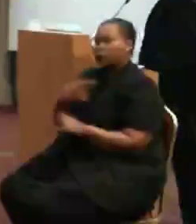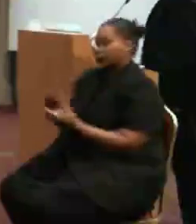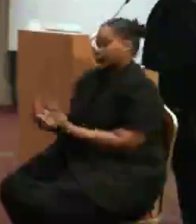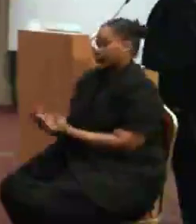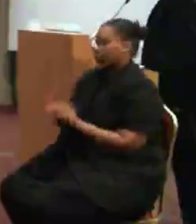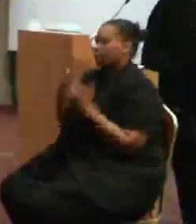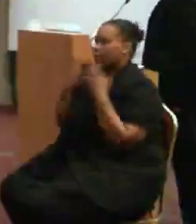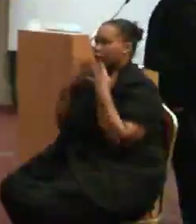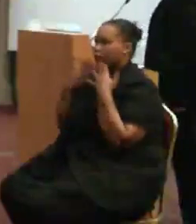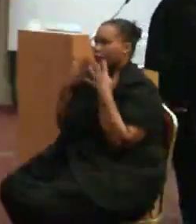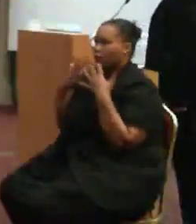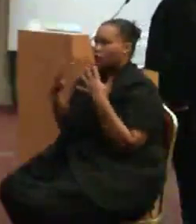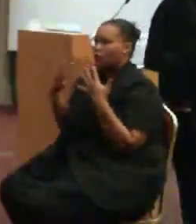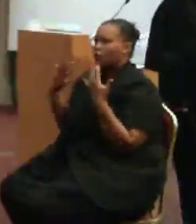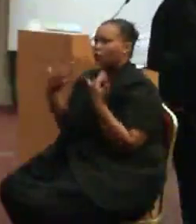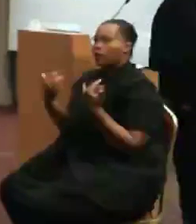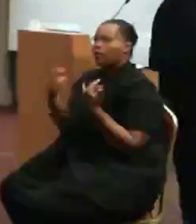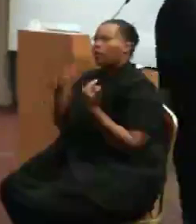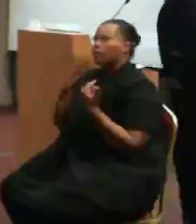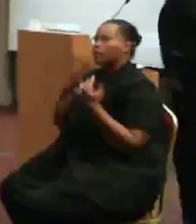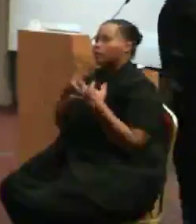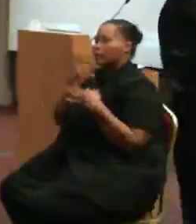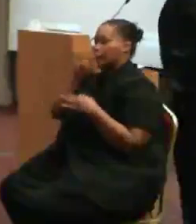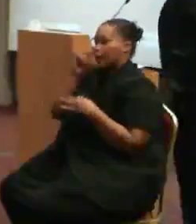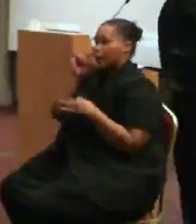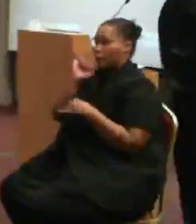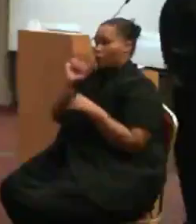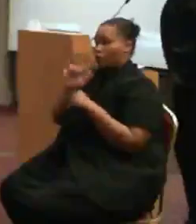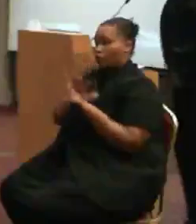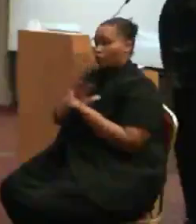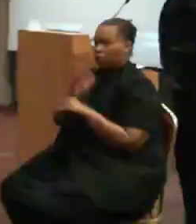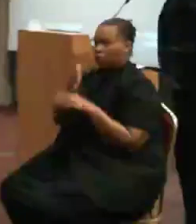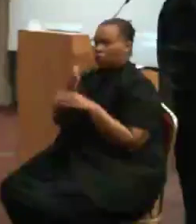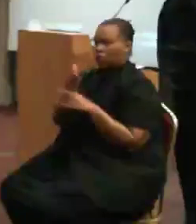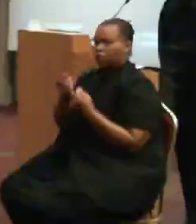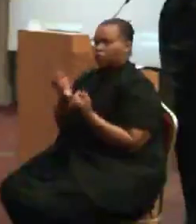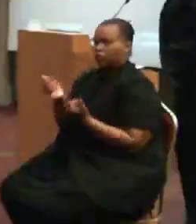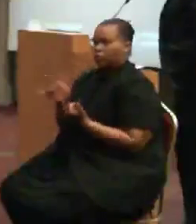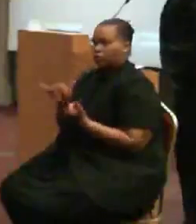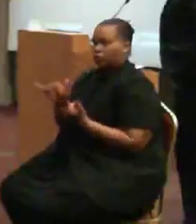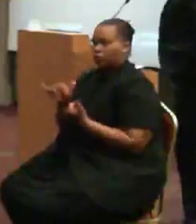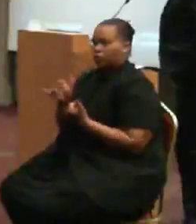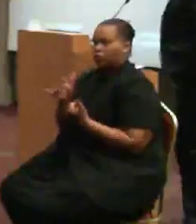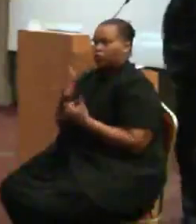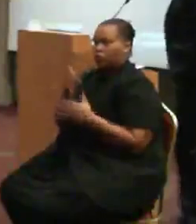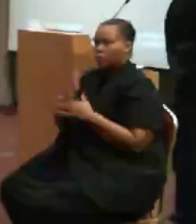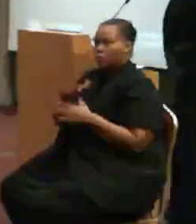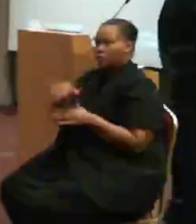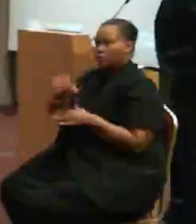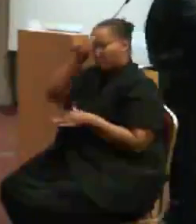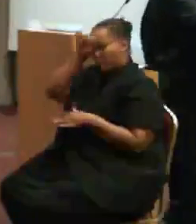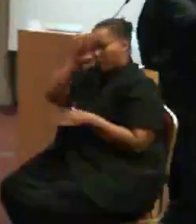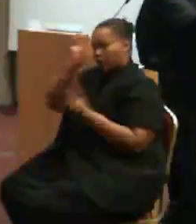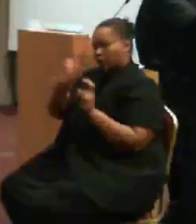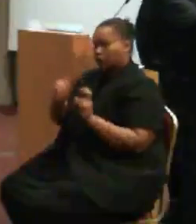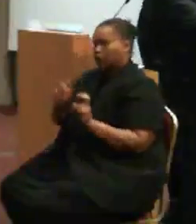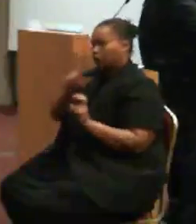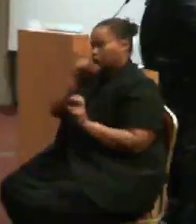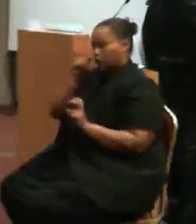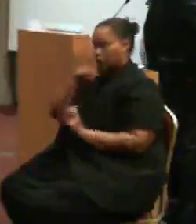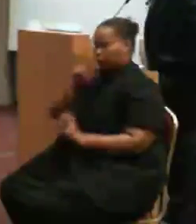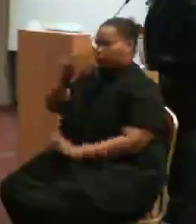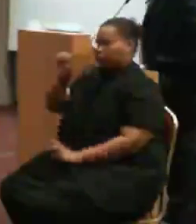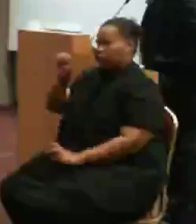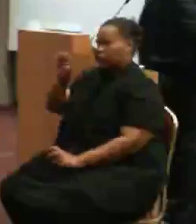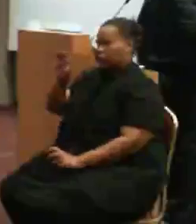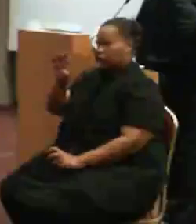Thank you very much. Please state your full name and your designation at Mining and Energy Advisors. My name is Ted Blom. I'm